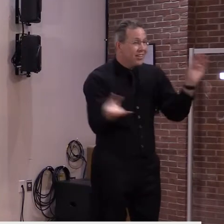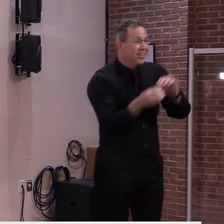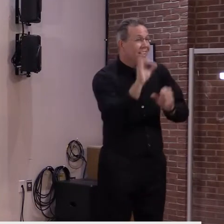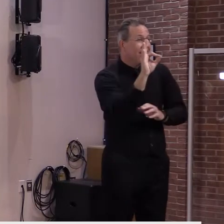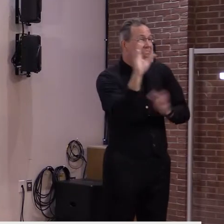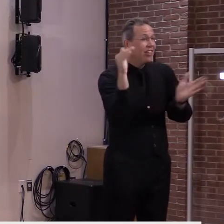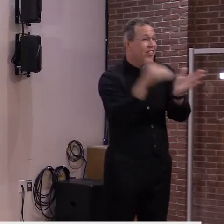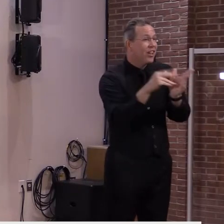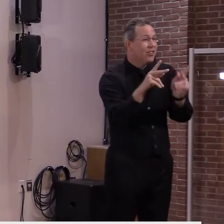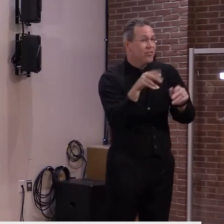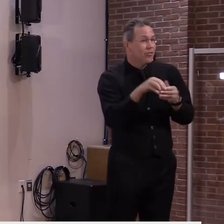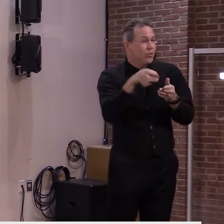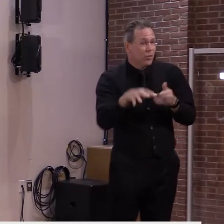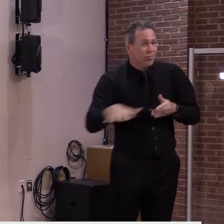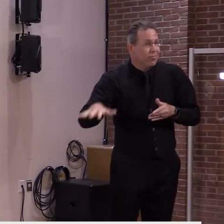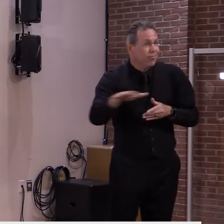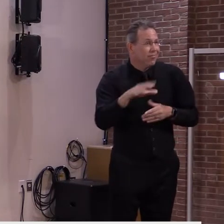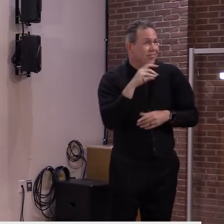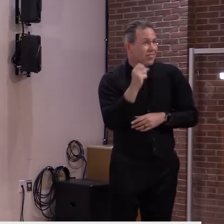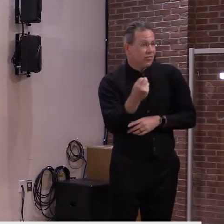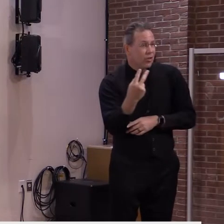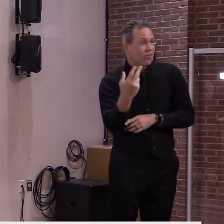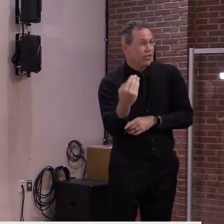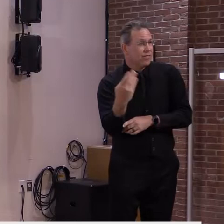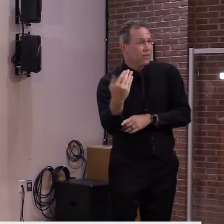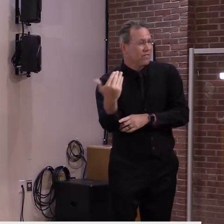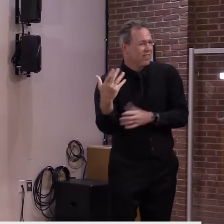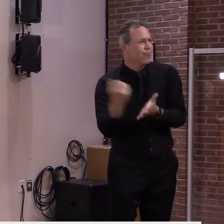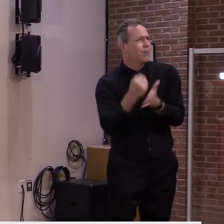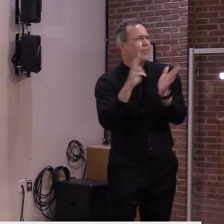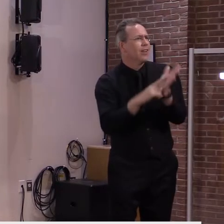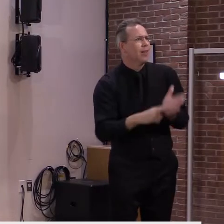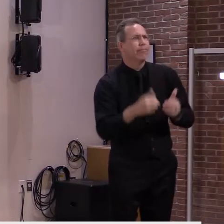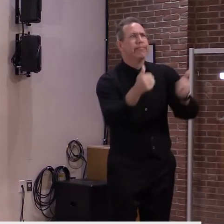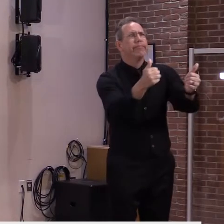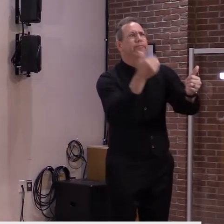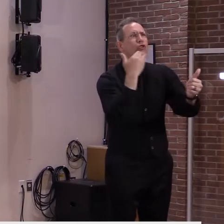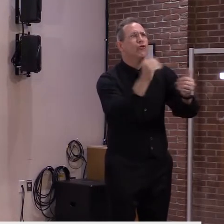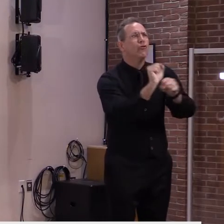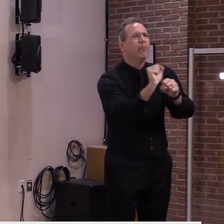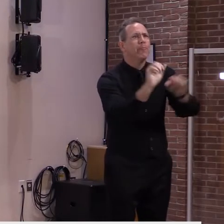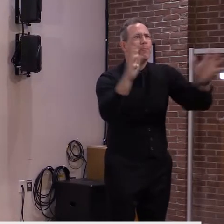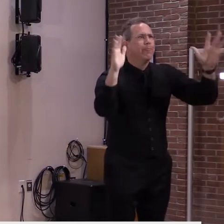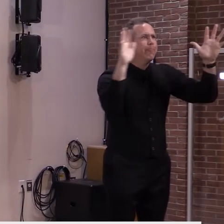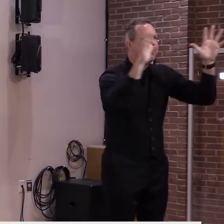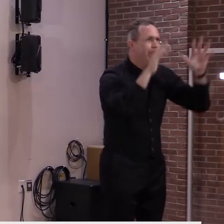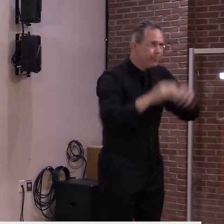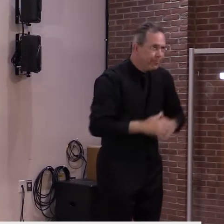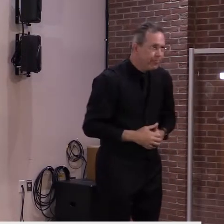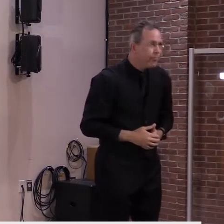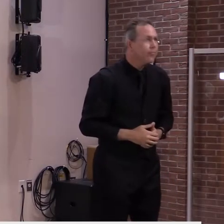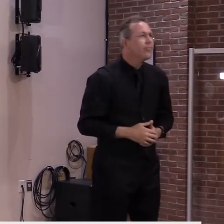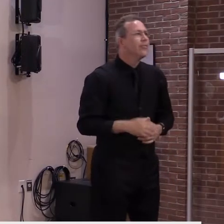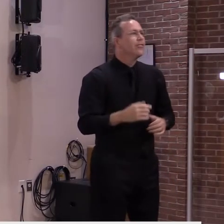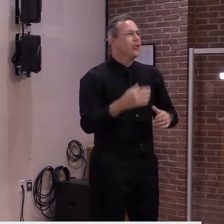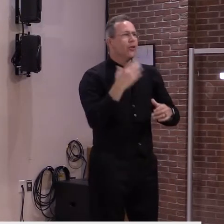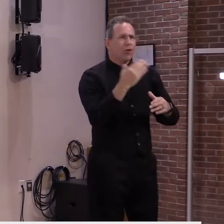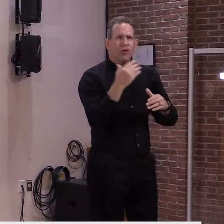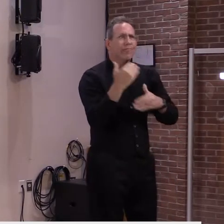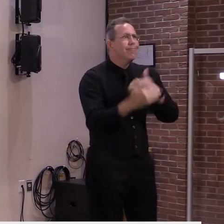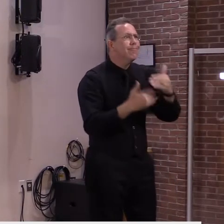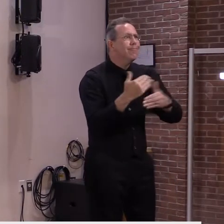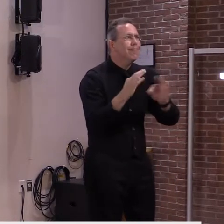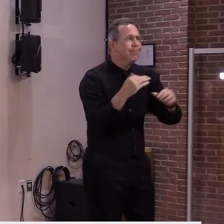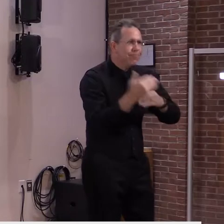good progress with this age group, but I will continue to urge young people to sign up. I also want to remind everyone